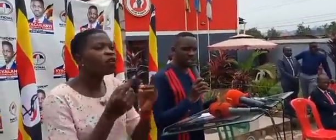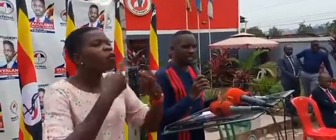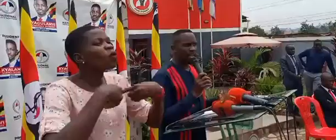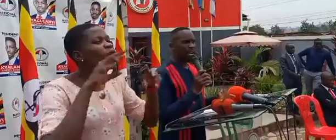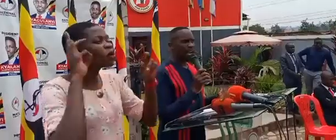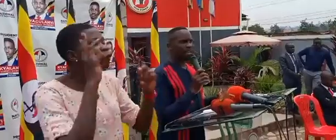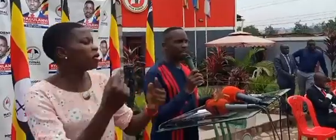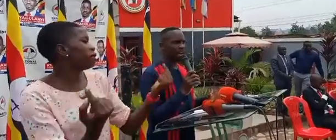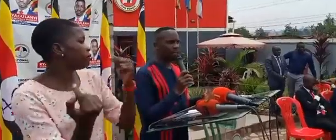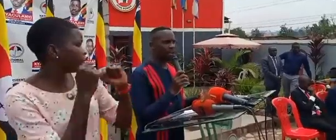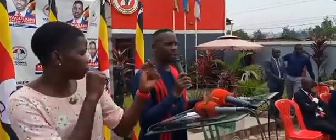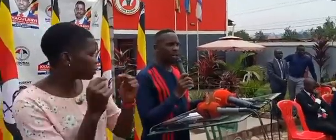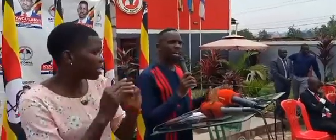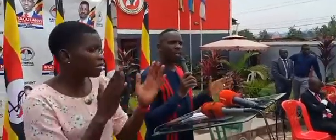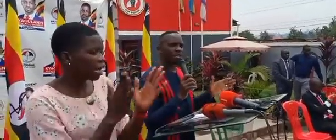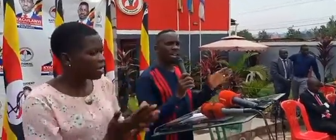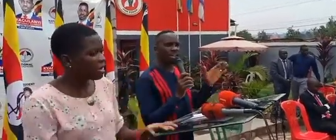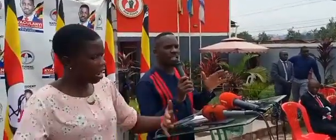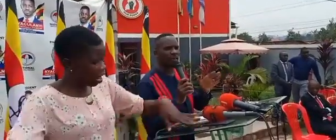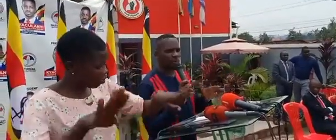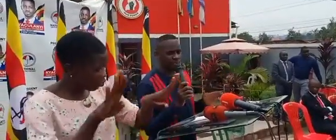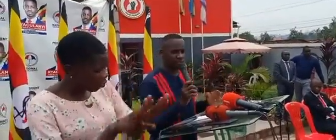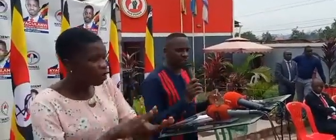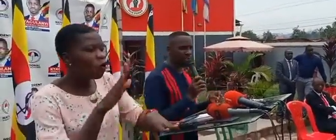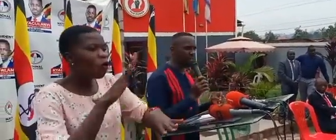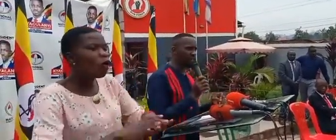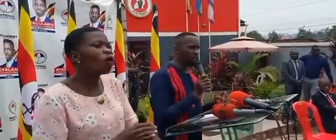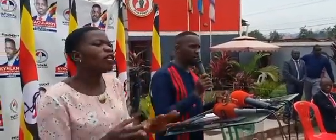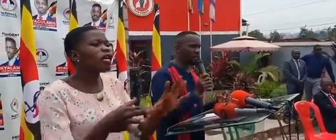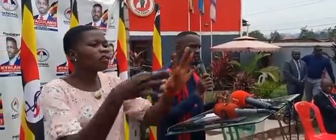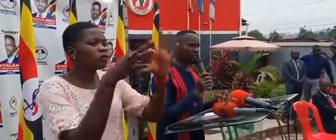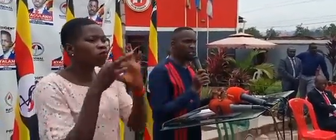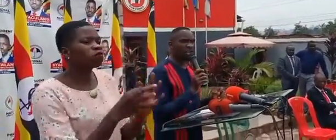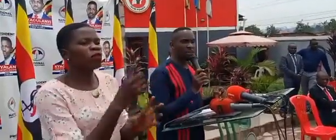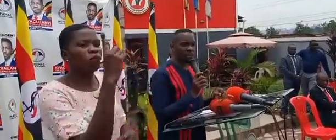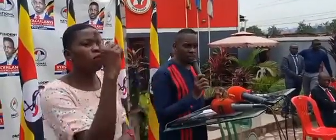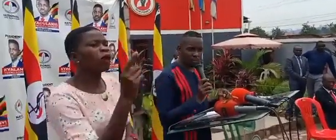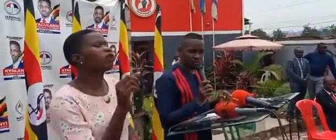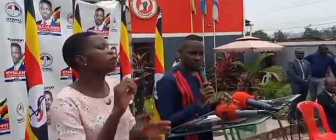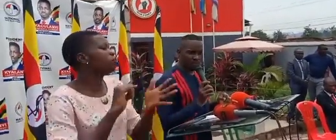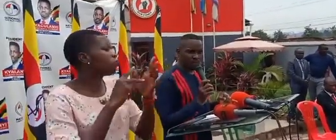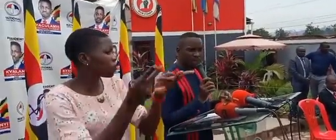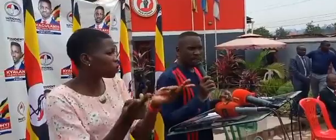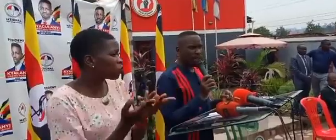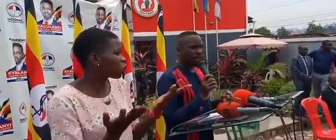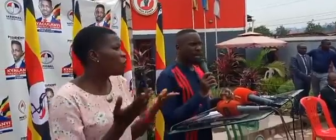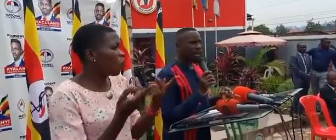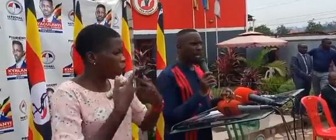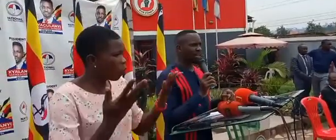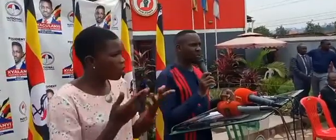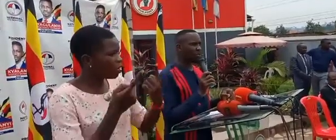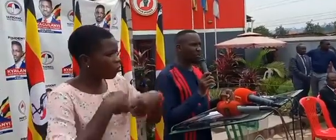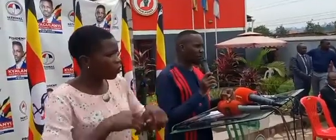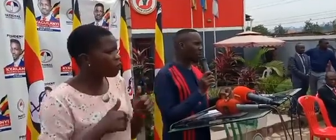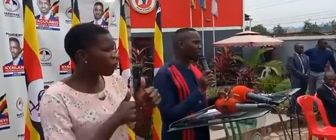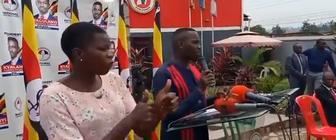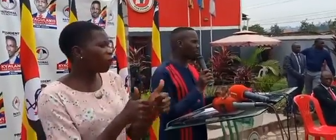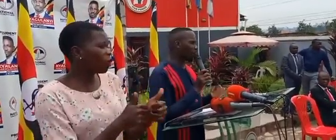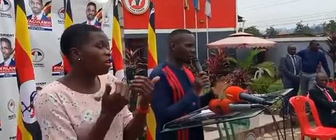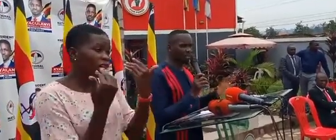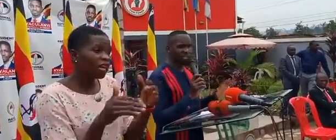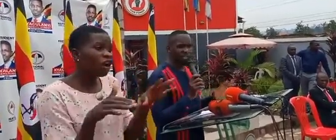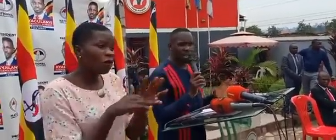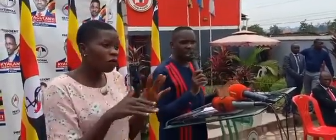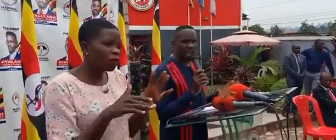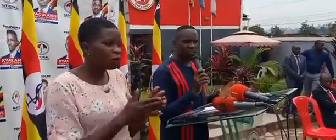this matter, and then agree on a united position with which we shall move. And so the members